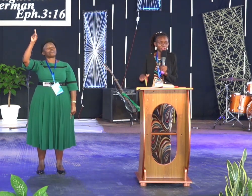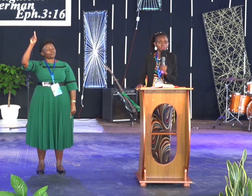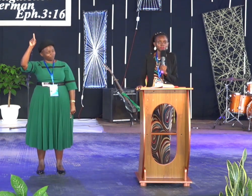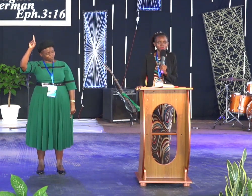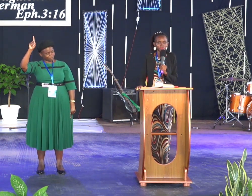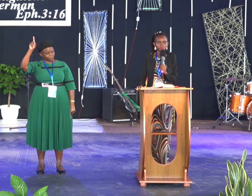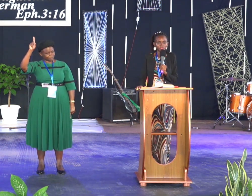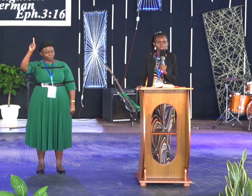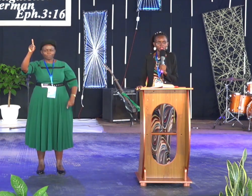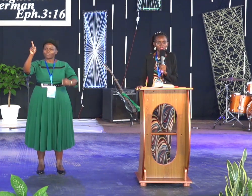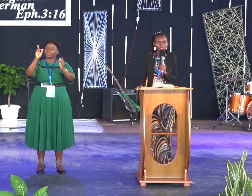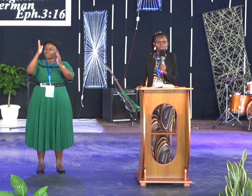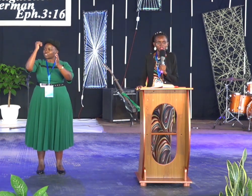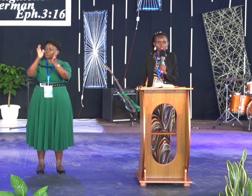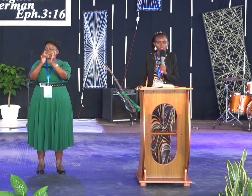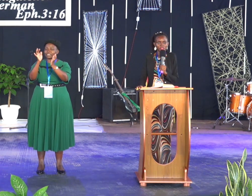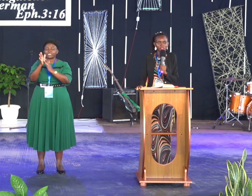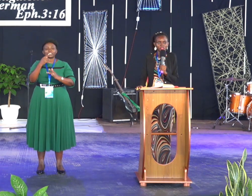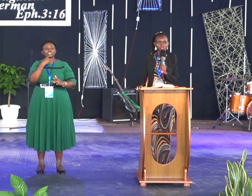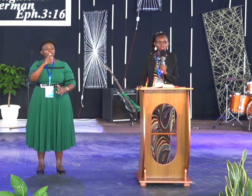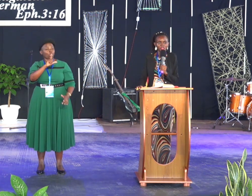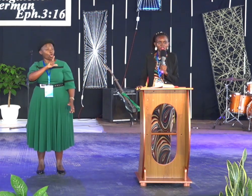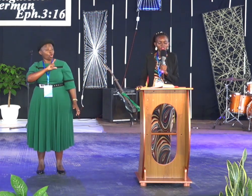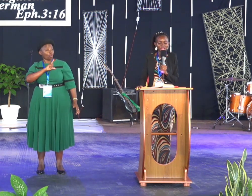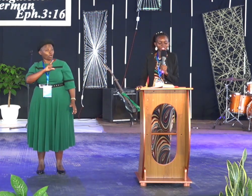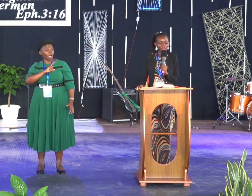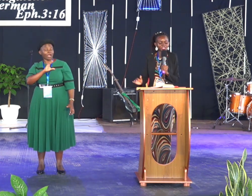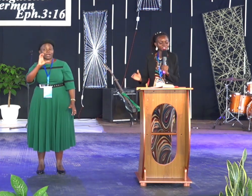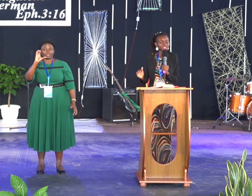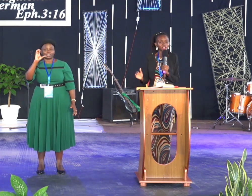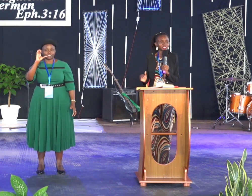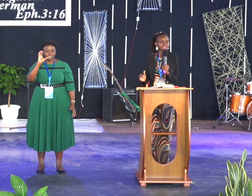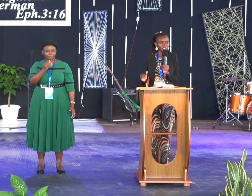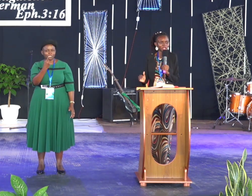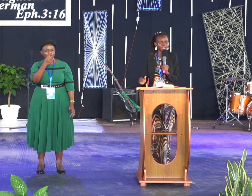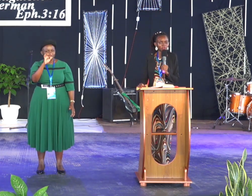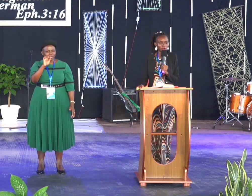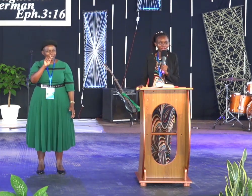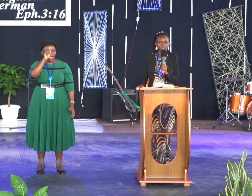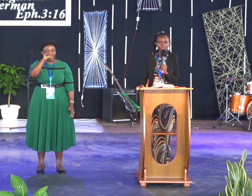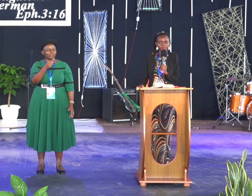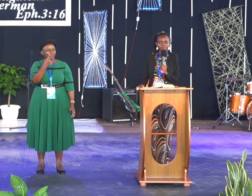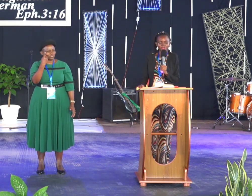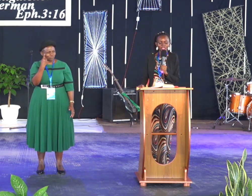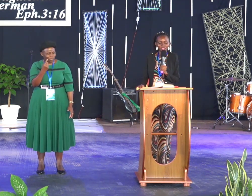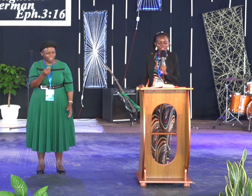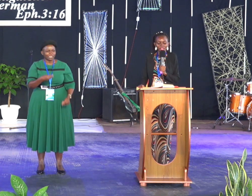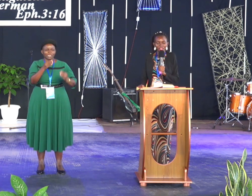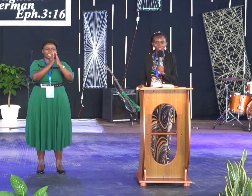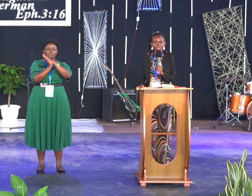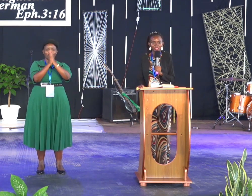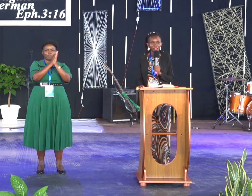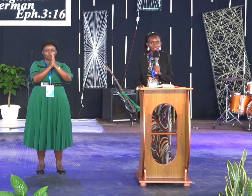help from you. Yesu kyava atugamba mu Luke 18 olunya olusooka. That is why Jesus tells us in Luke 18:1. N'abawa olugero lwaki